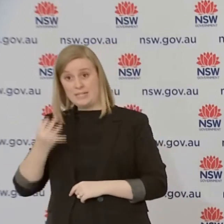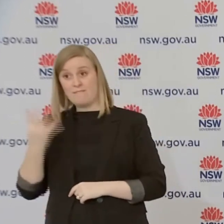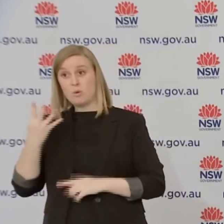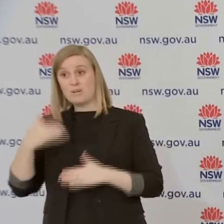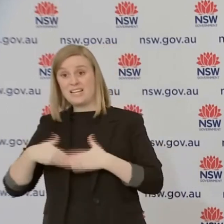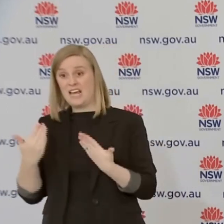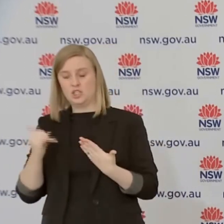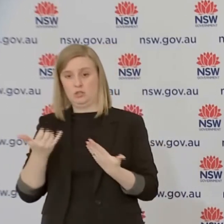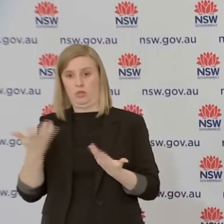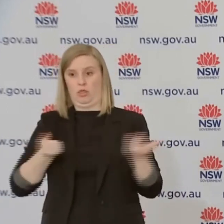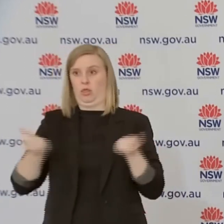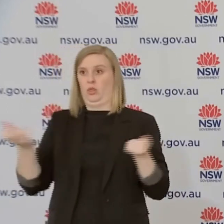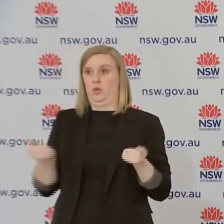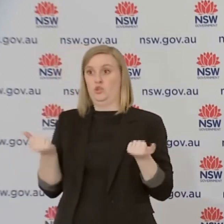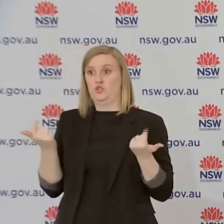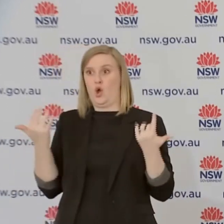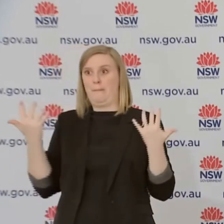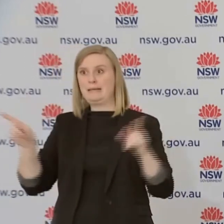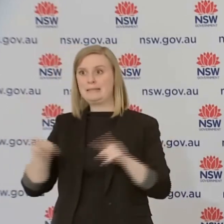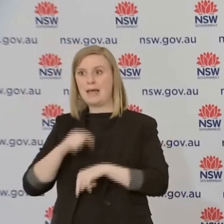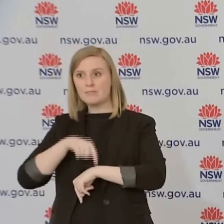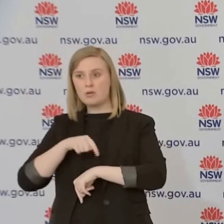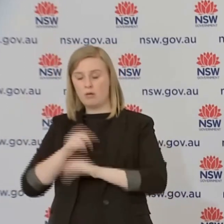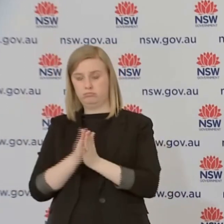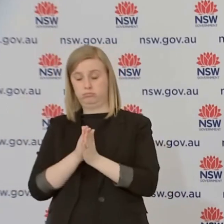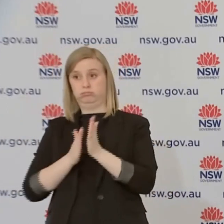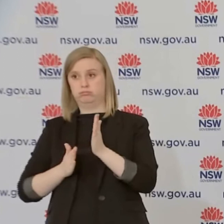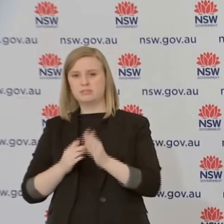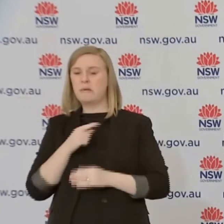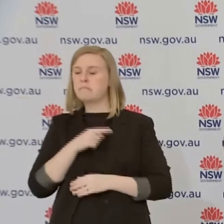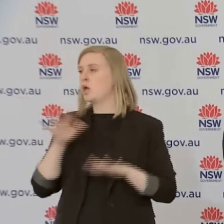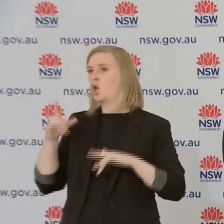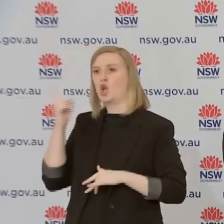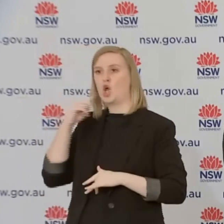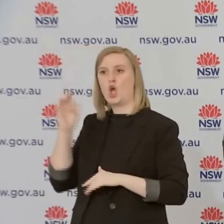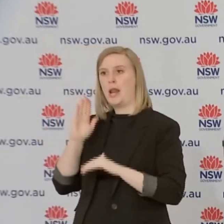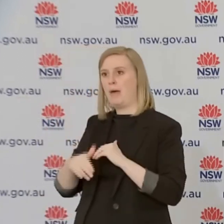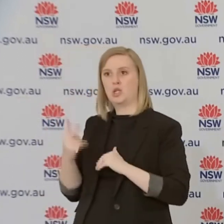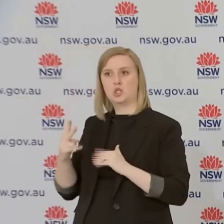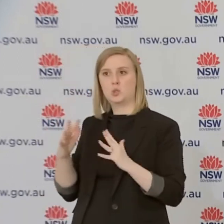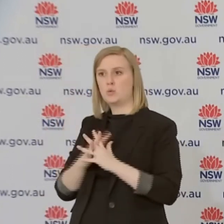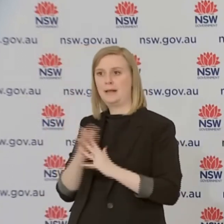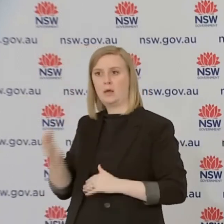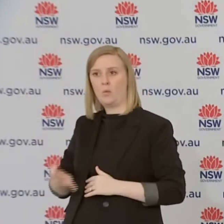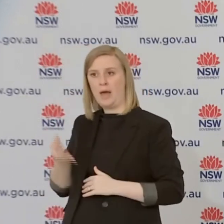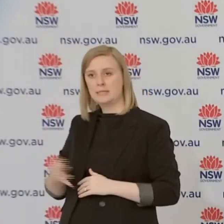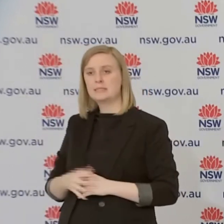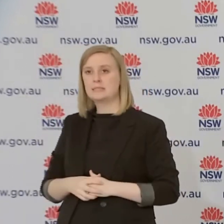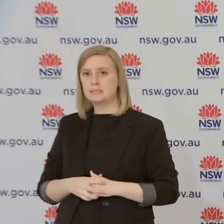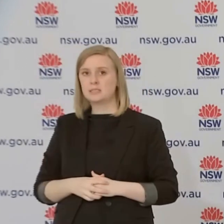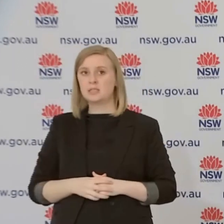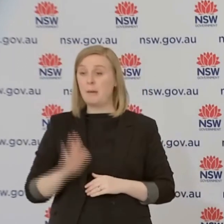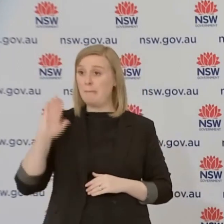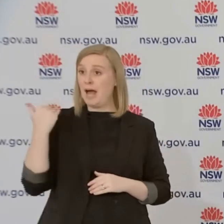because you're just overwhelmed by it? No, I don't know about those wait times, but certainly the feedback we had in the last few days were that people were waiting a long time on